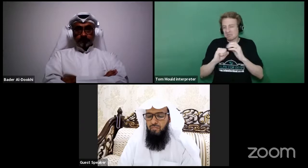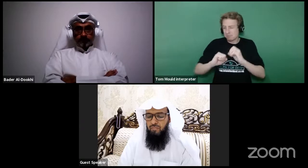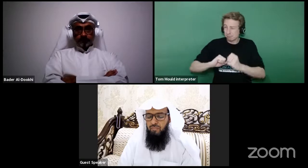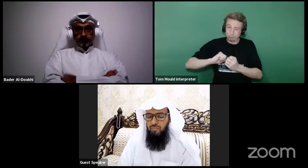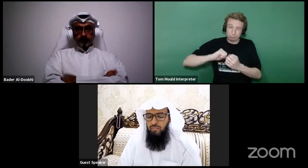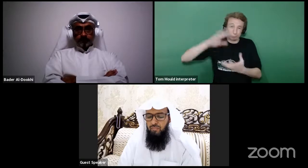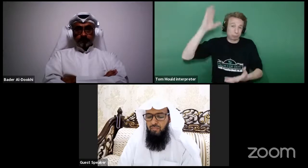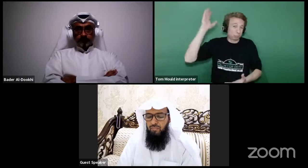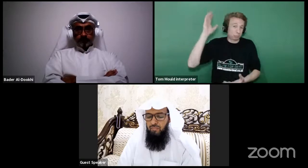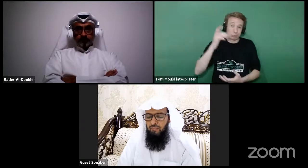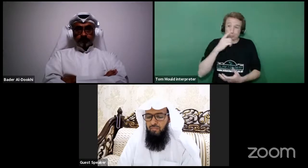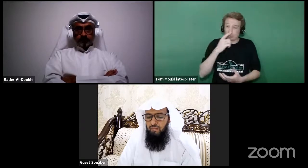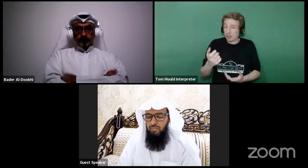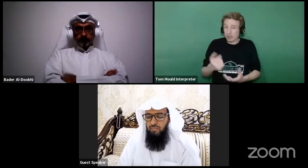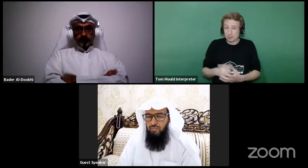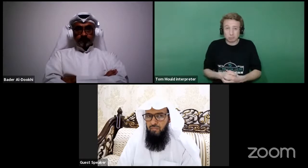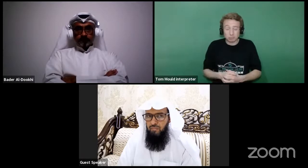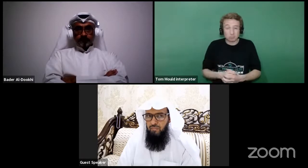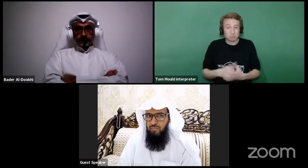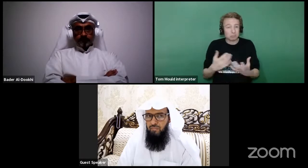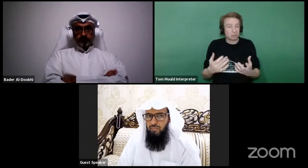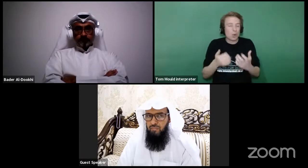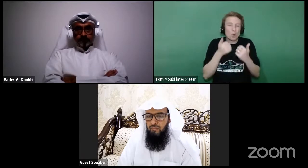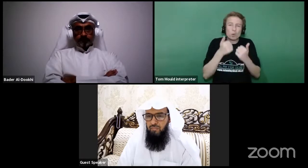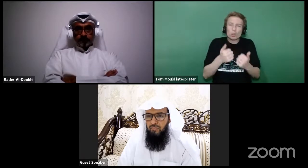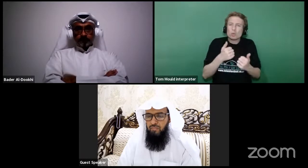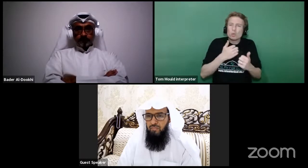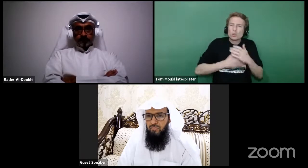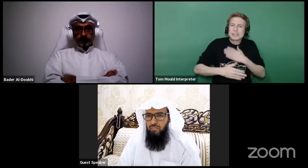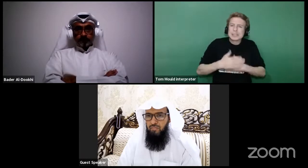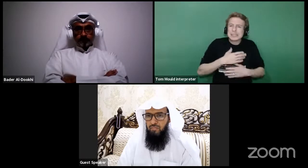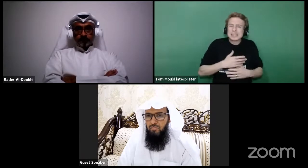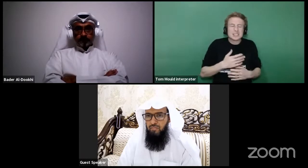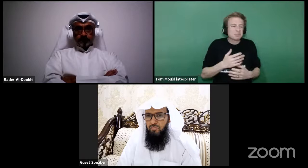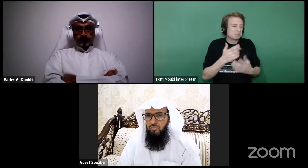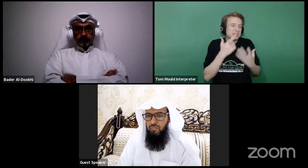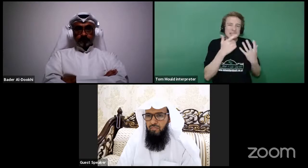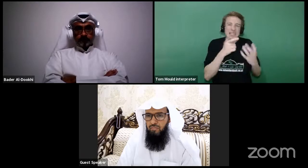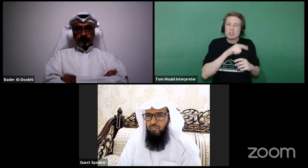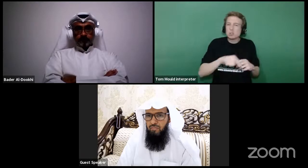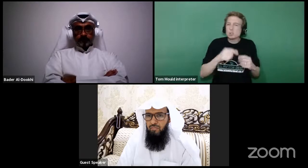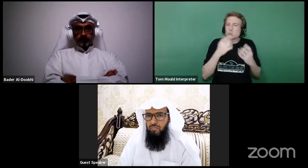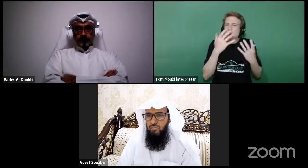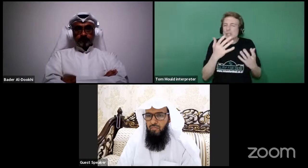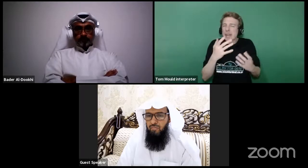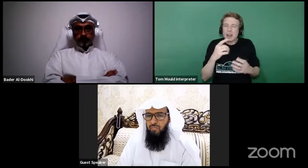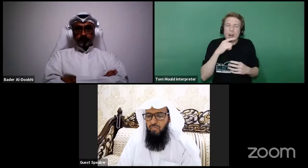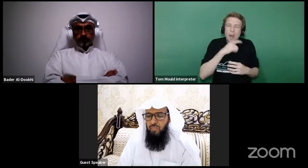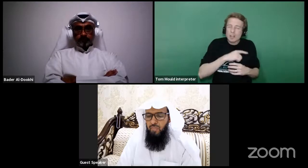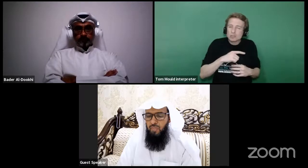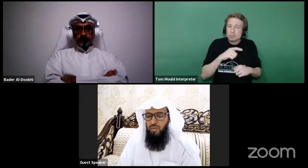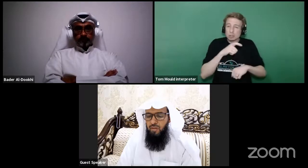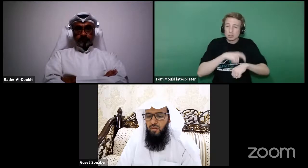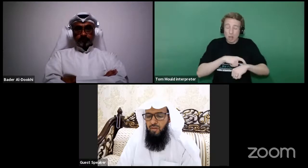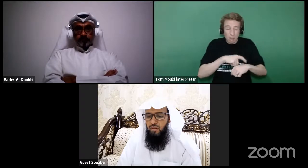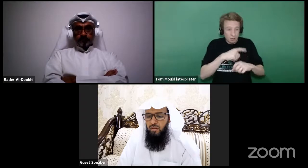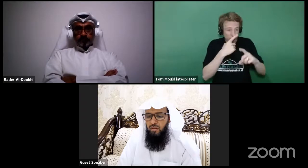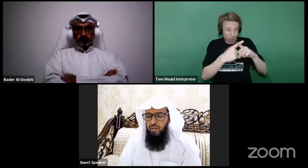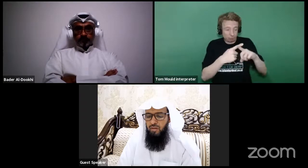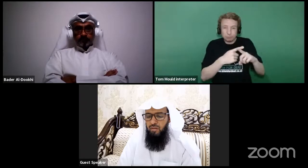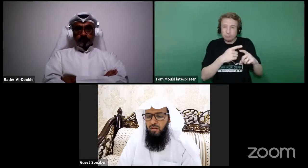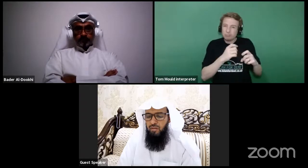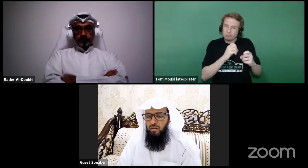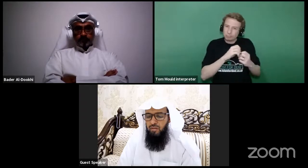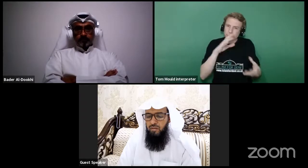it's multiplied from 10 to 700 times, that's not applicable here. Rather, fasting, Allah the Most High says it